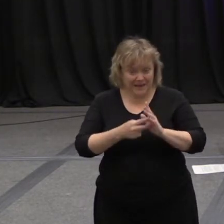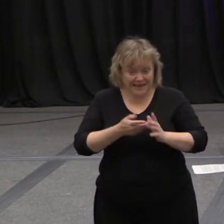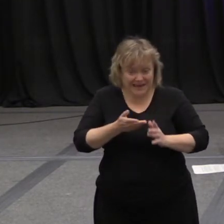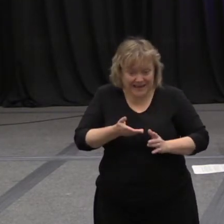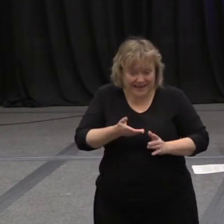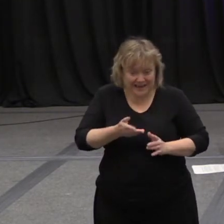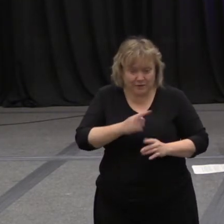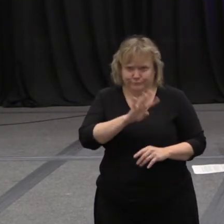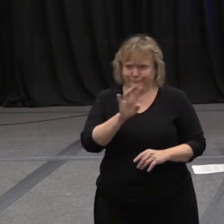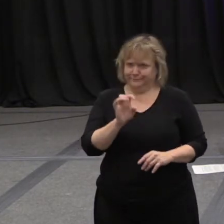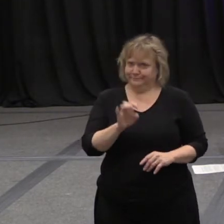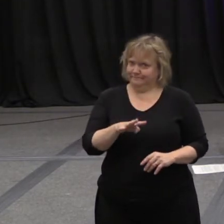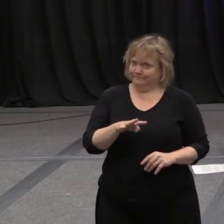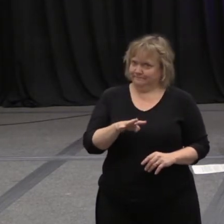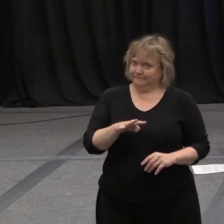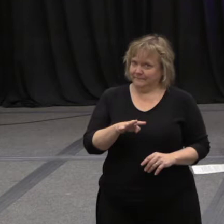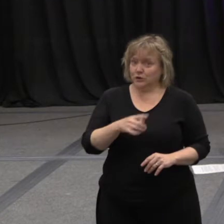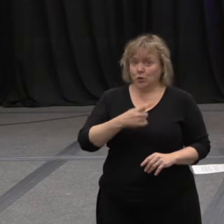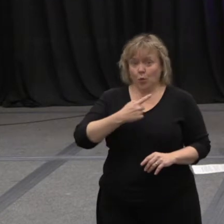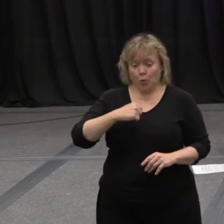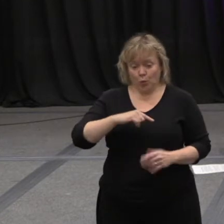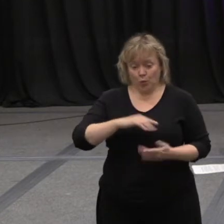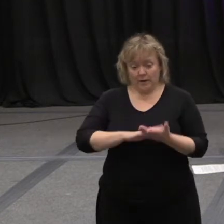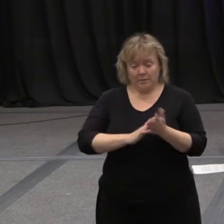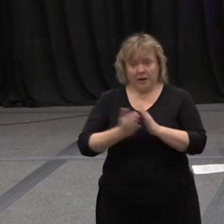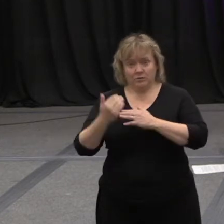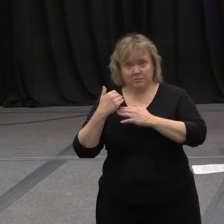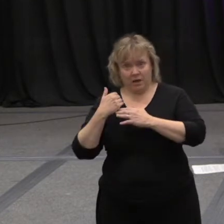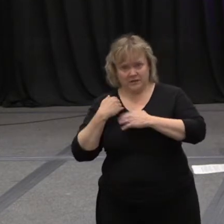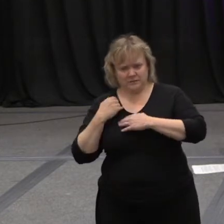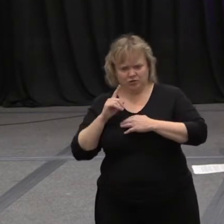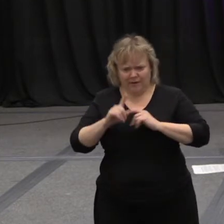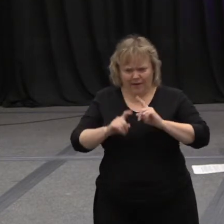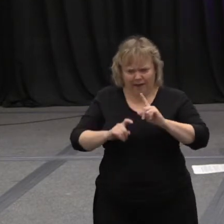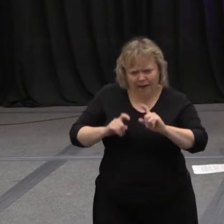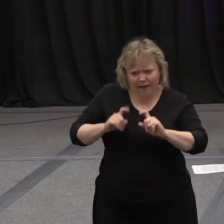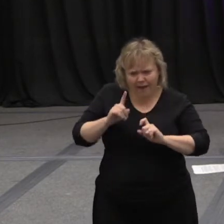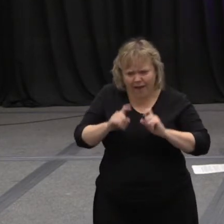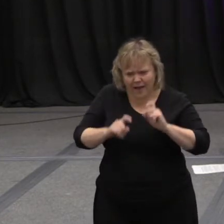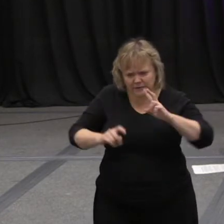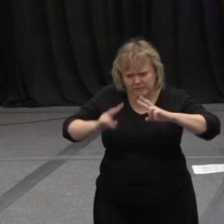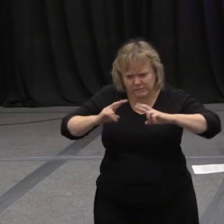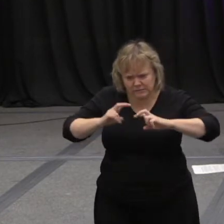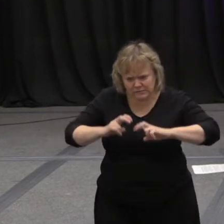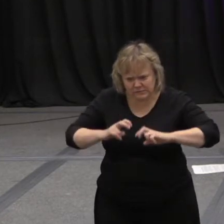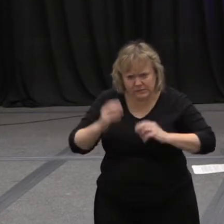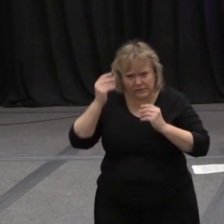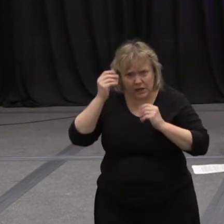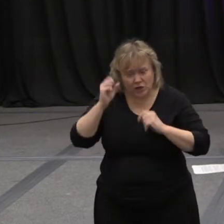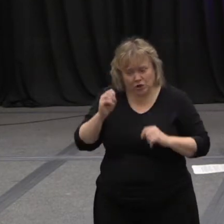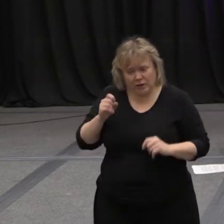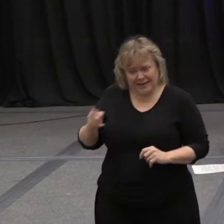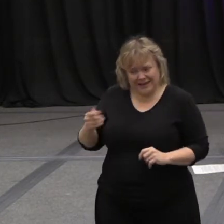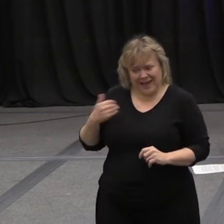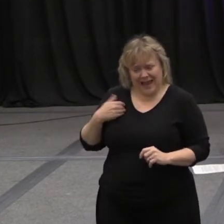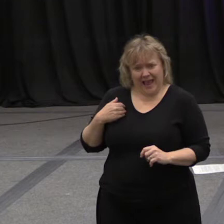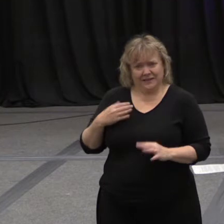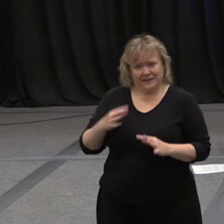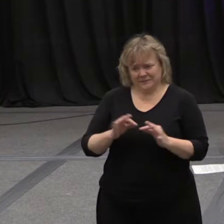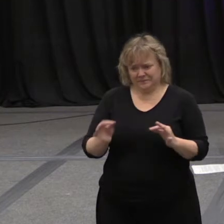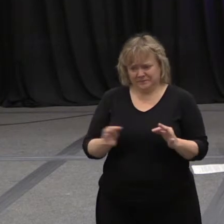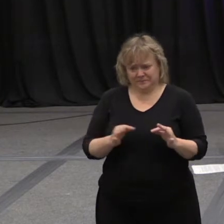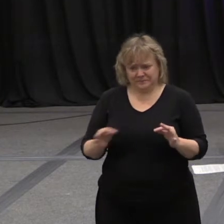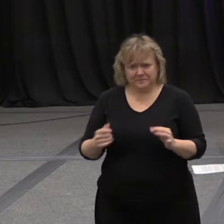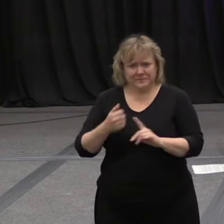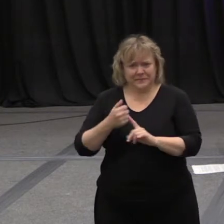the questions. And he said this beautiful thing that if we're, he's obviously writing for a Jewish faith